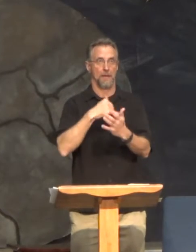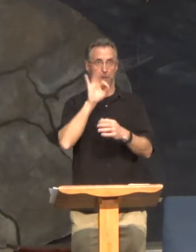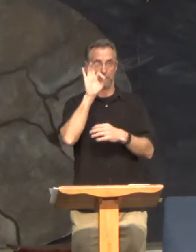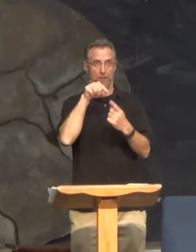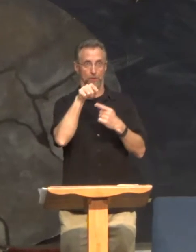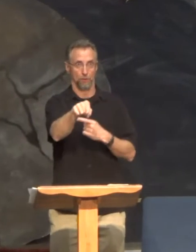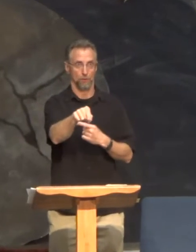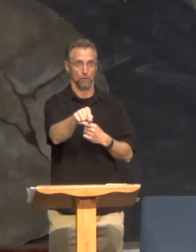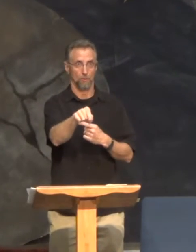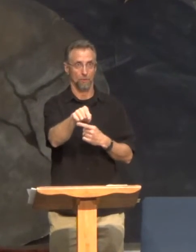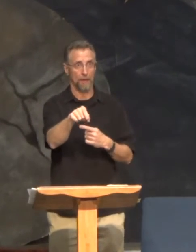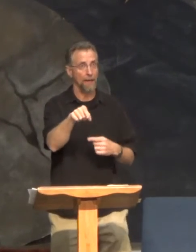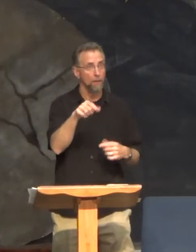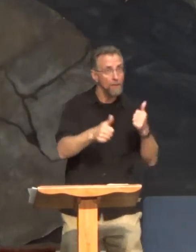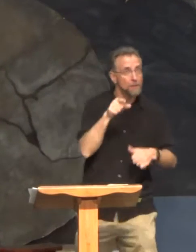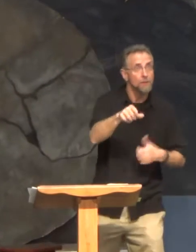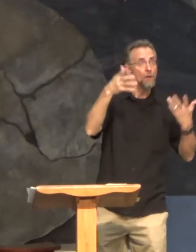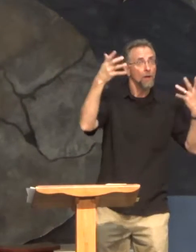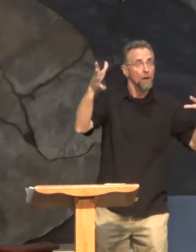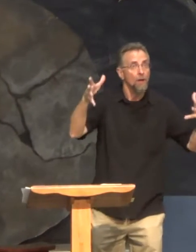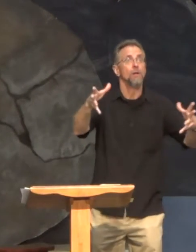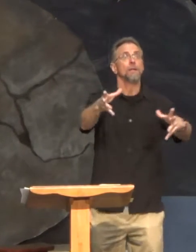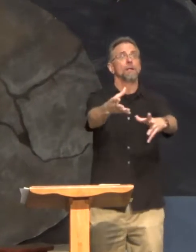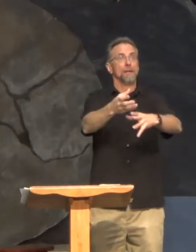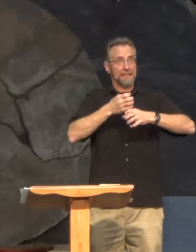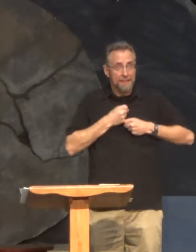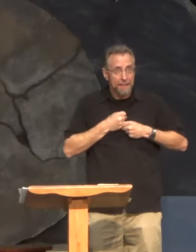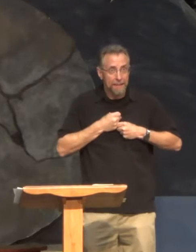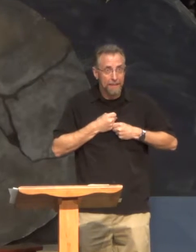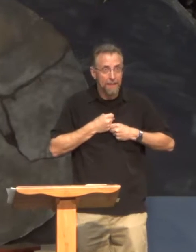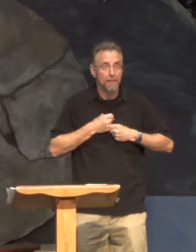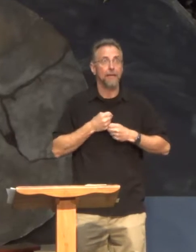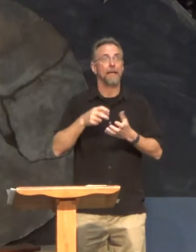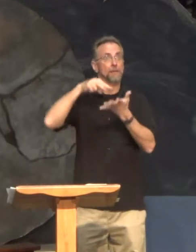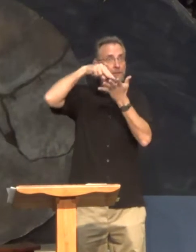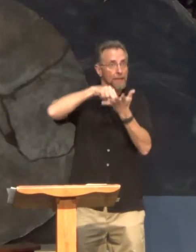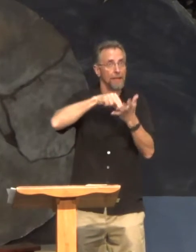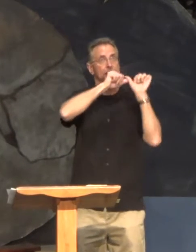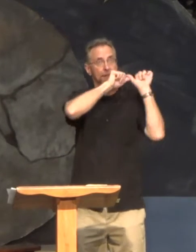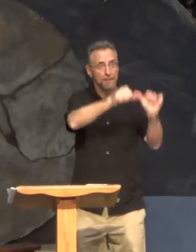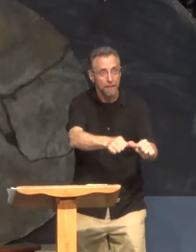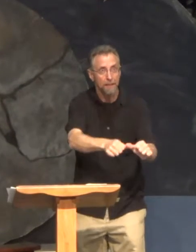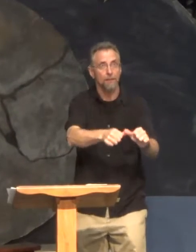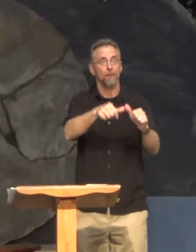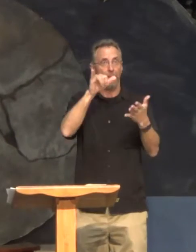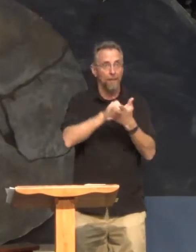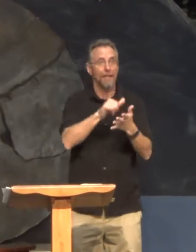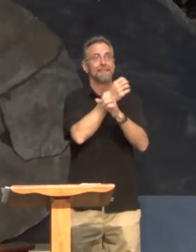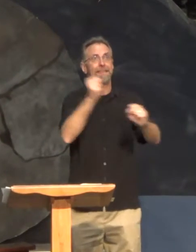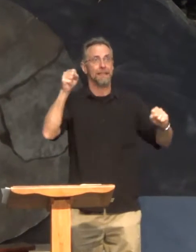which I preach to you, which you also receive, which you stand,